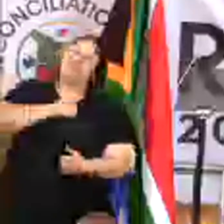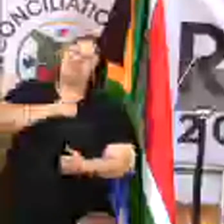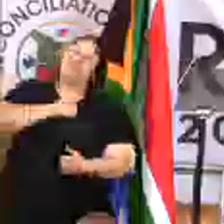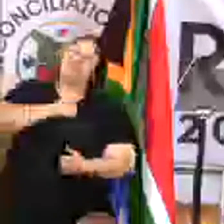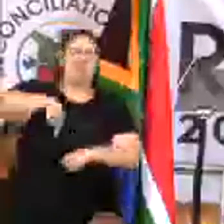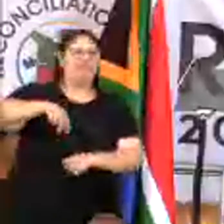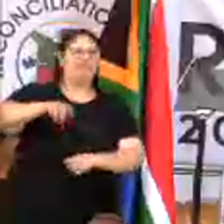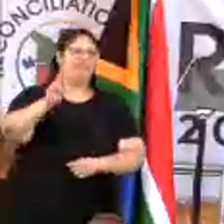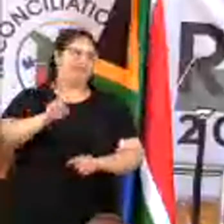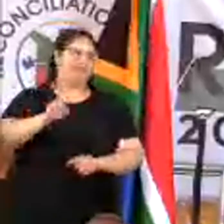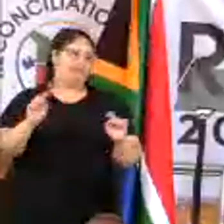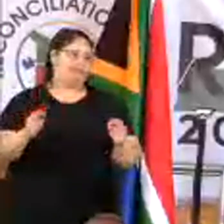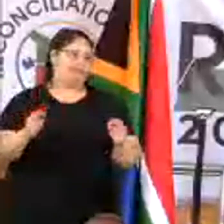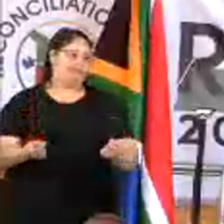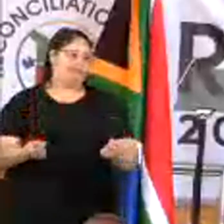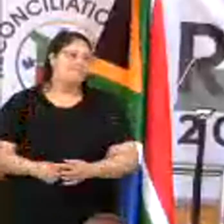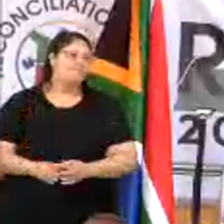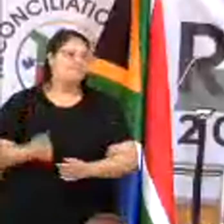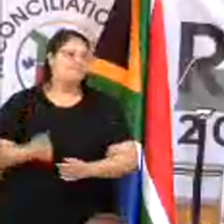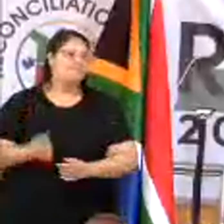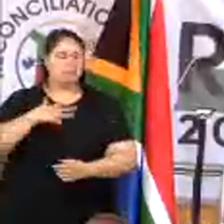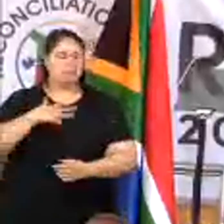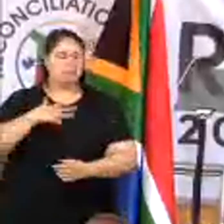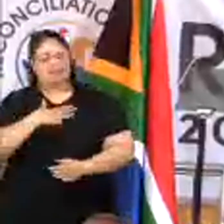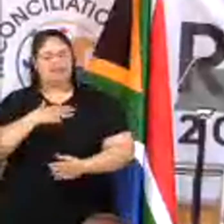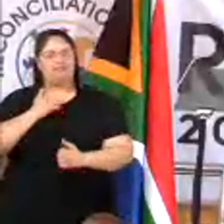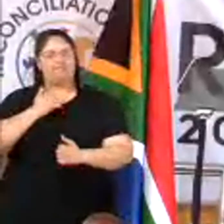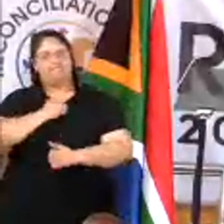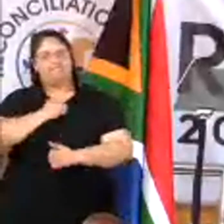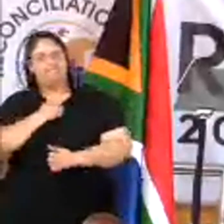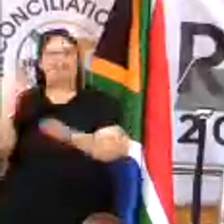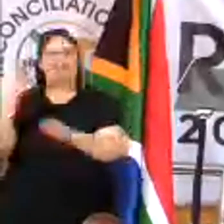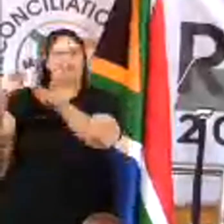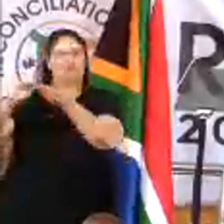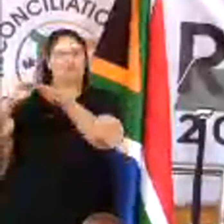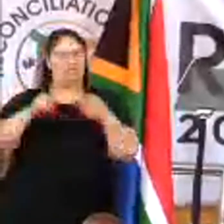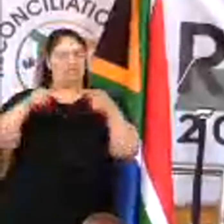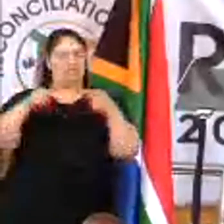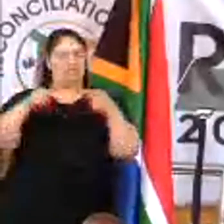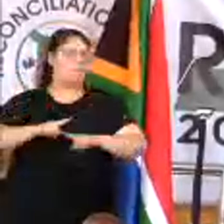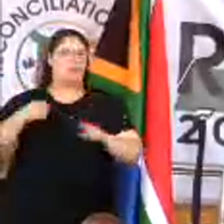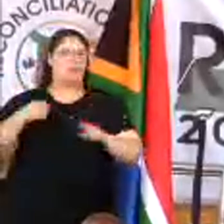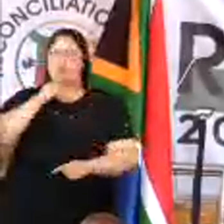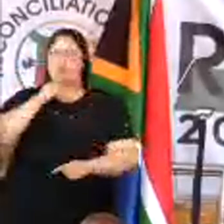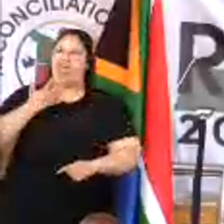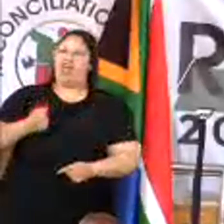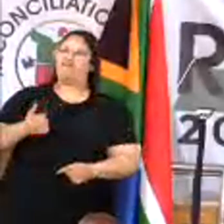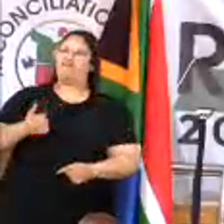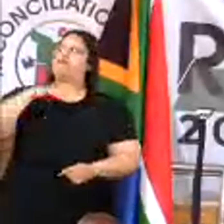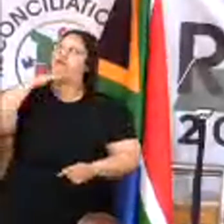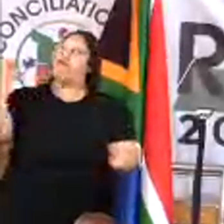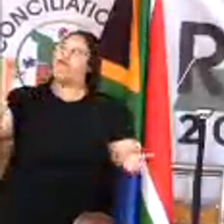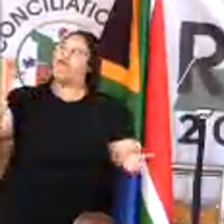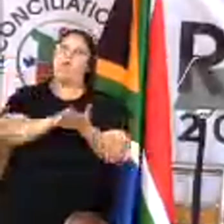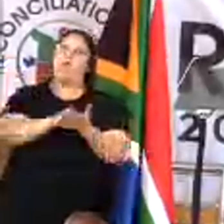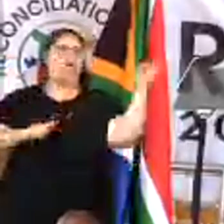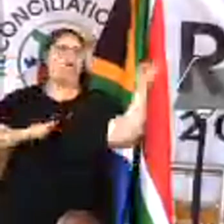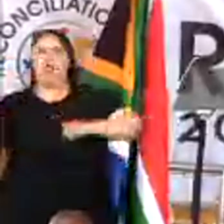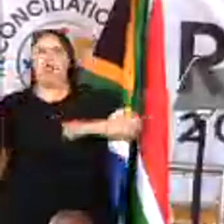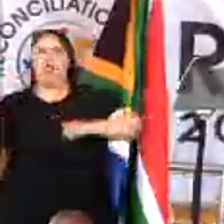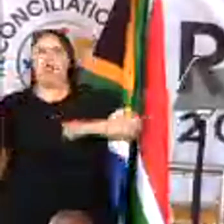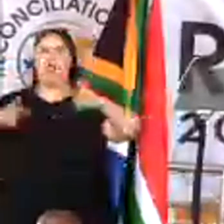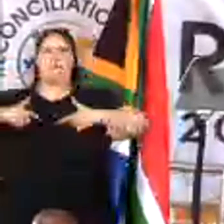Vredendal. I would have loved to bring them here, but we don't have enough airports for all their big